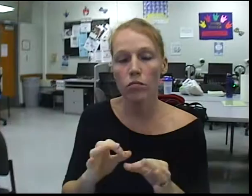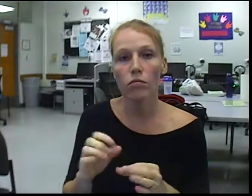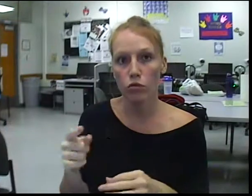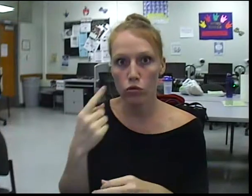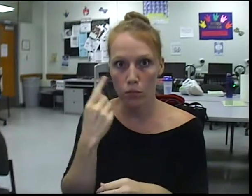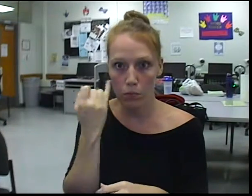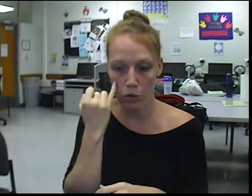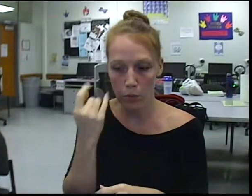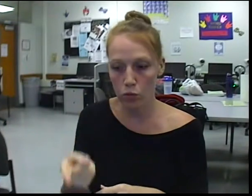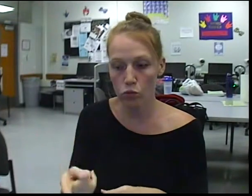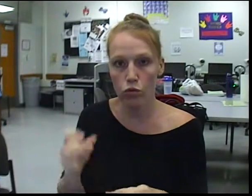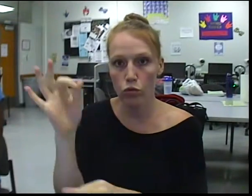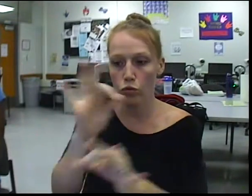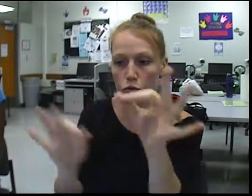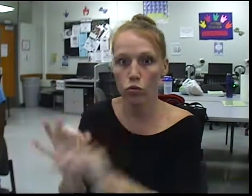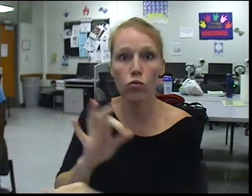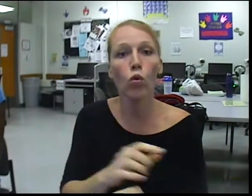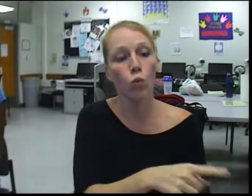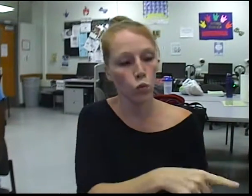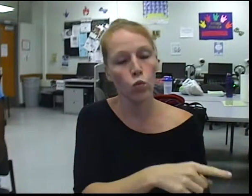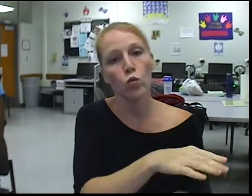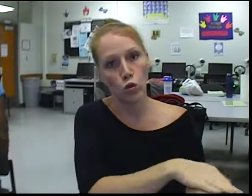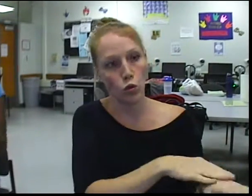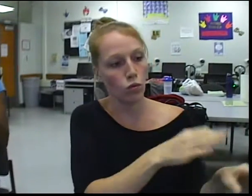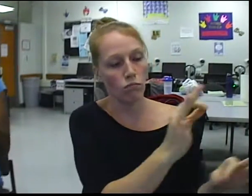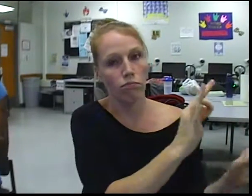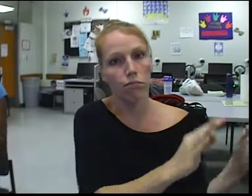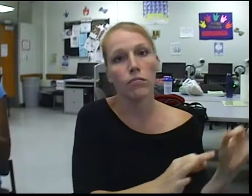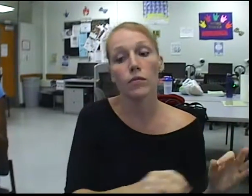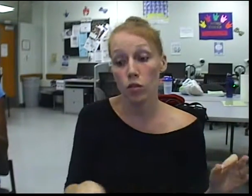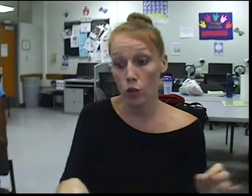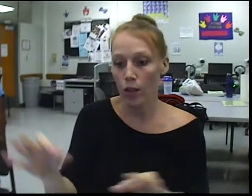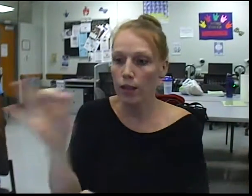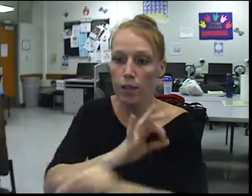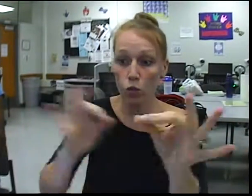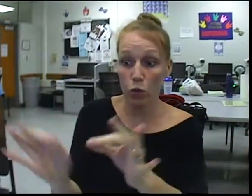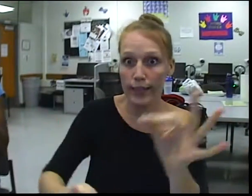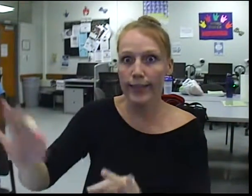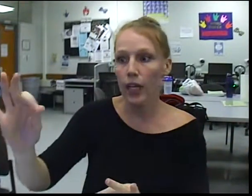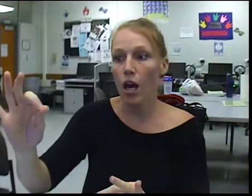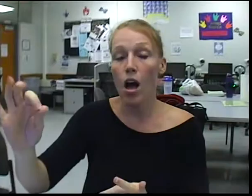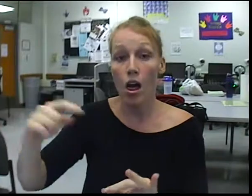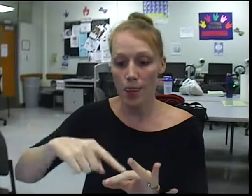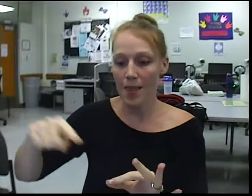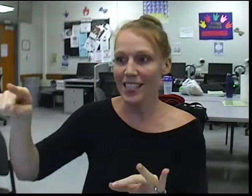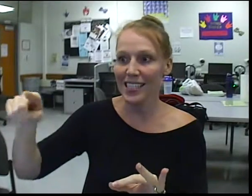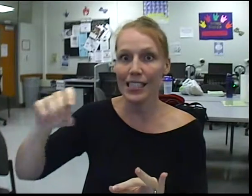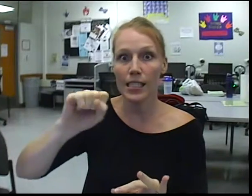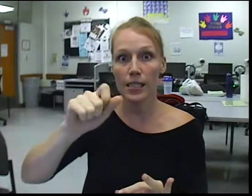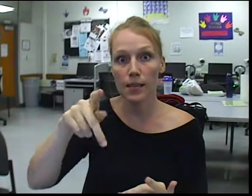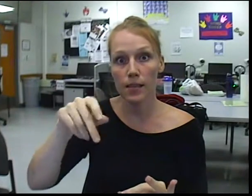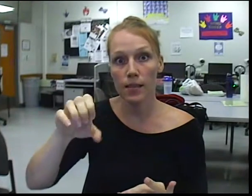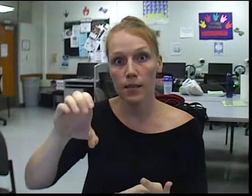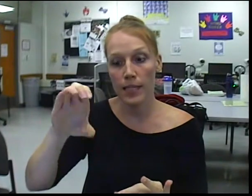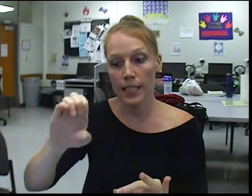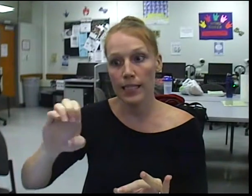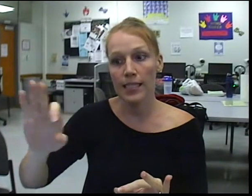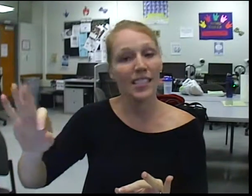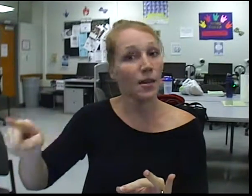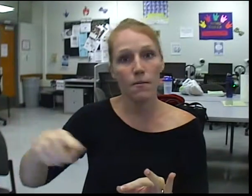ones moving quickly have more space between the molecules. The cold ones are usually kind of bunched up.